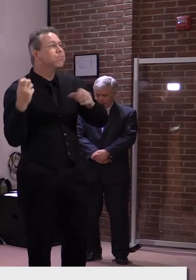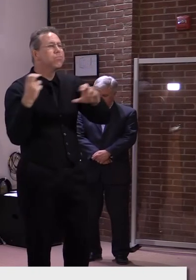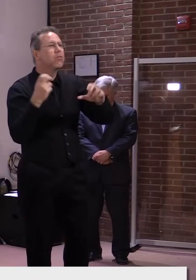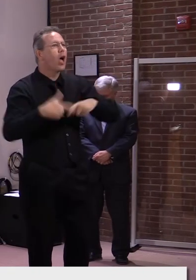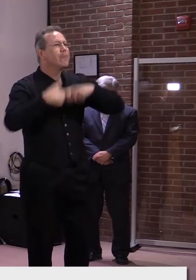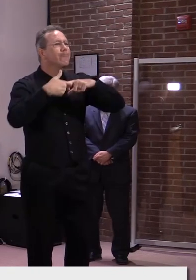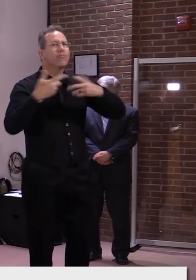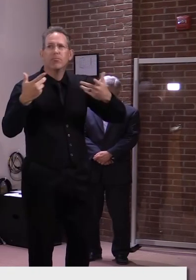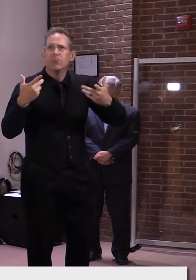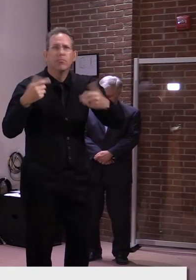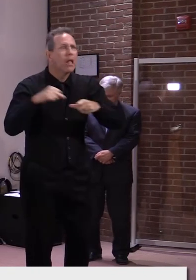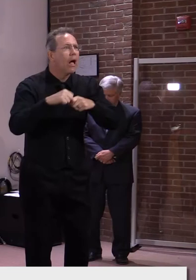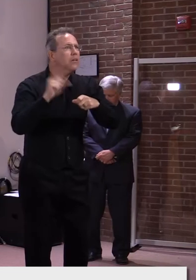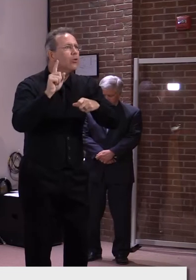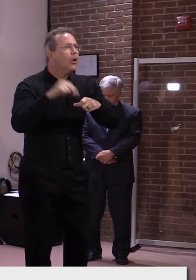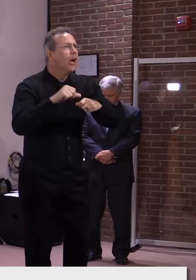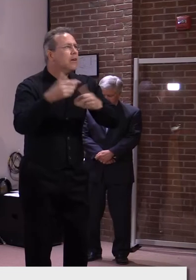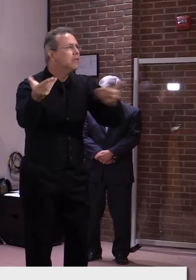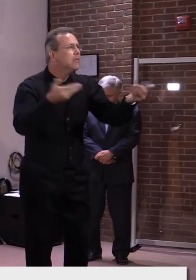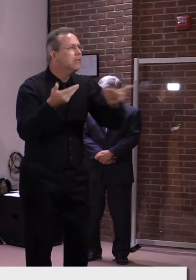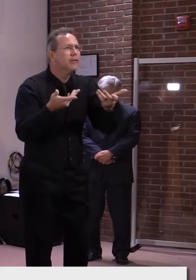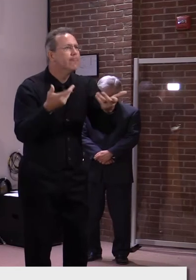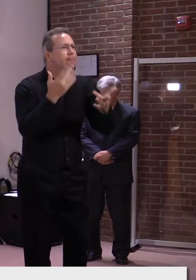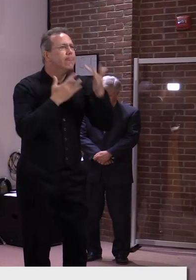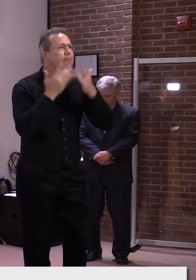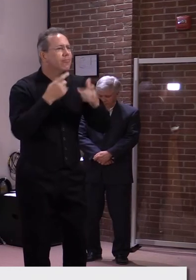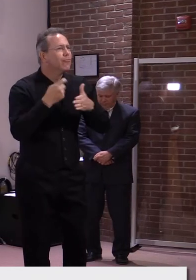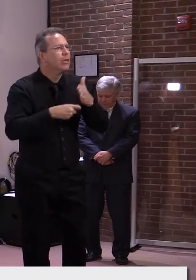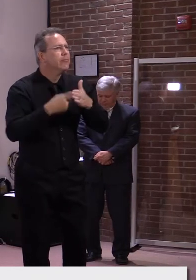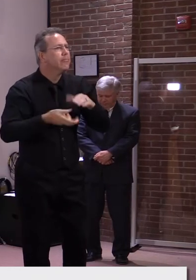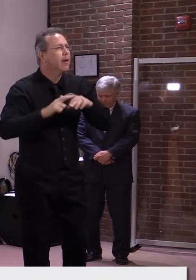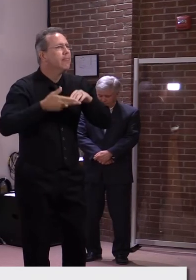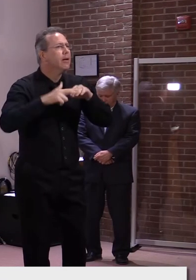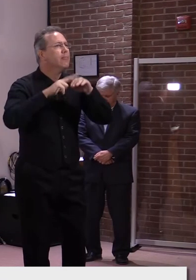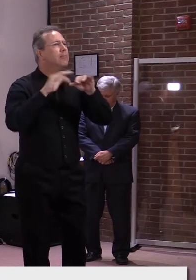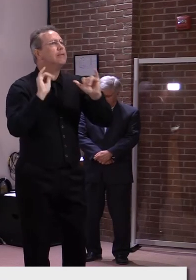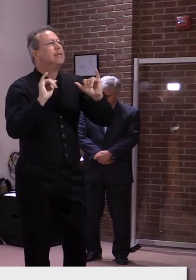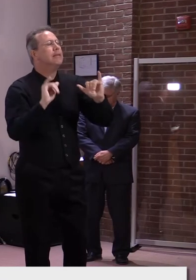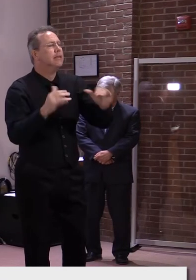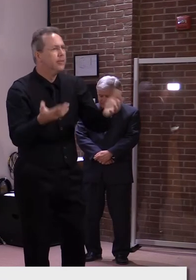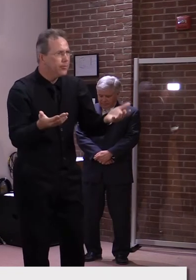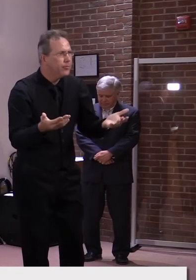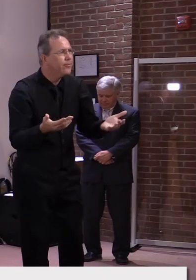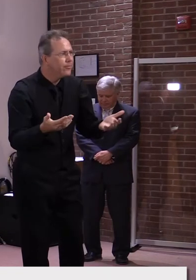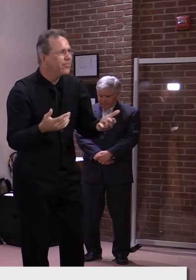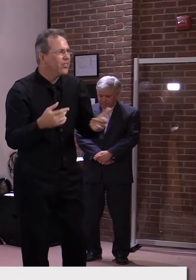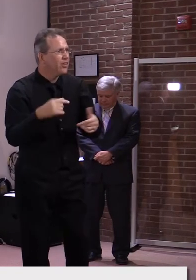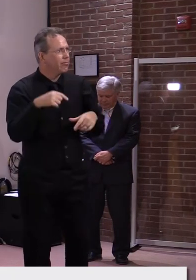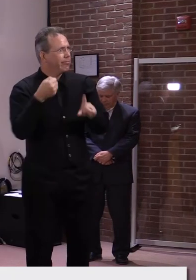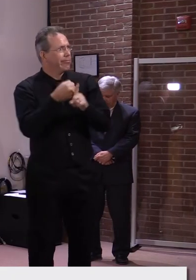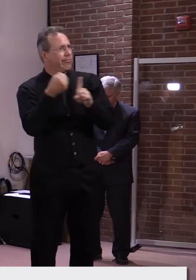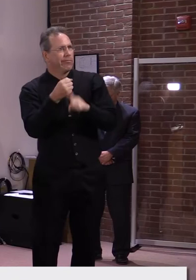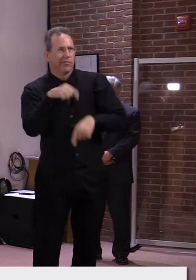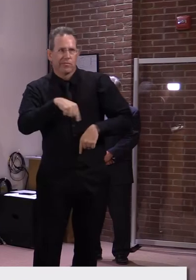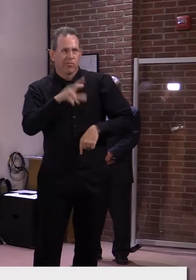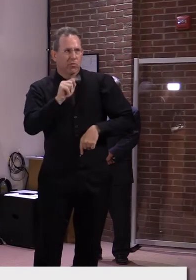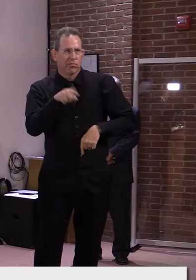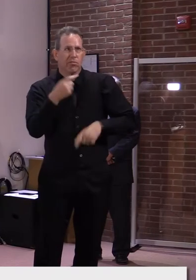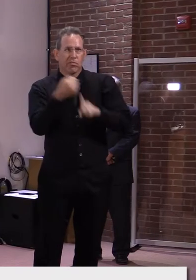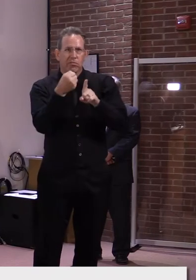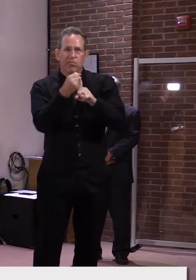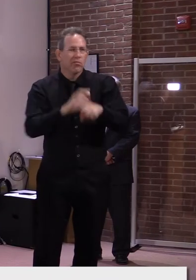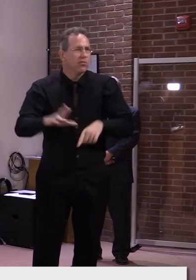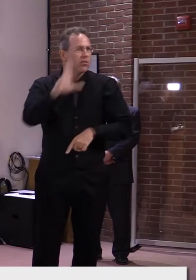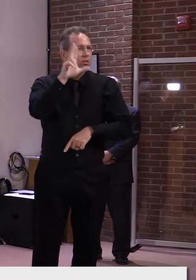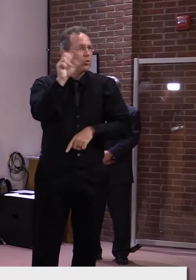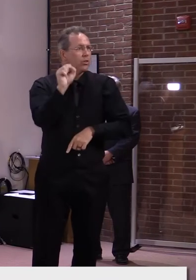a Vermont problem. This is a U.S. problem, and we need to do everything we can, again in Vermont, to